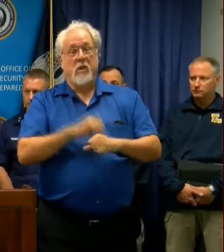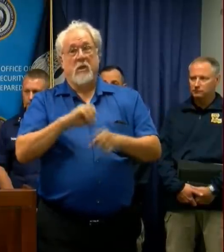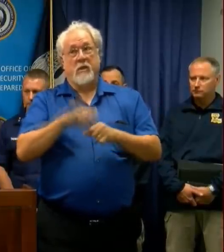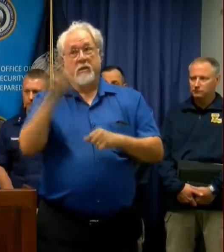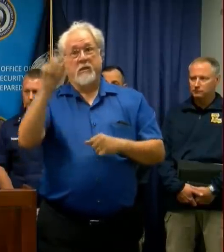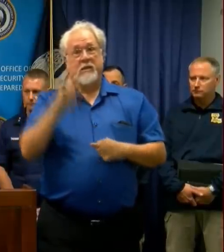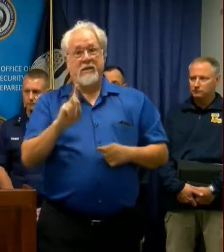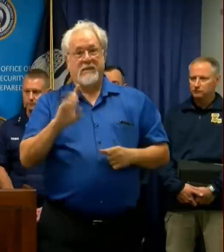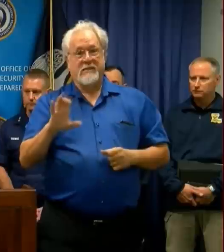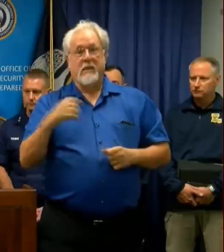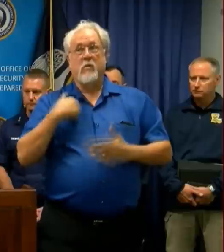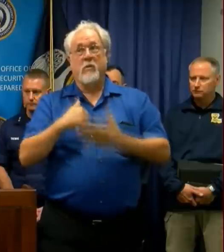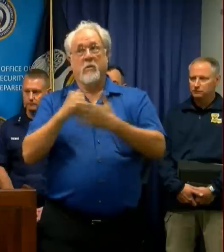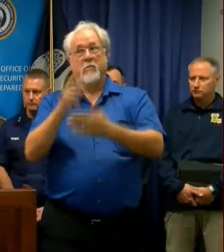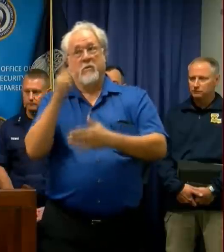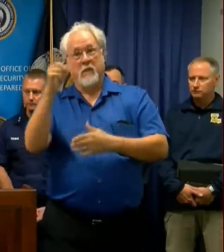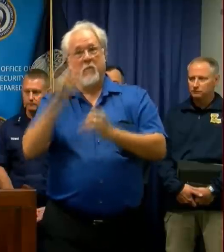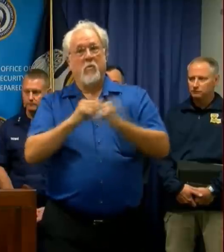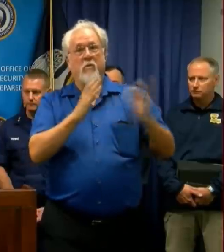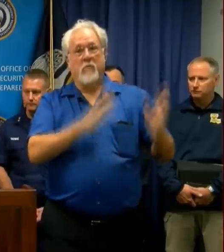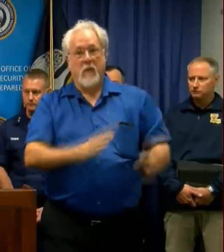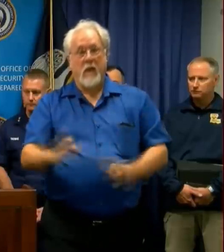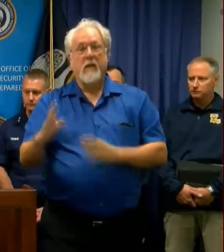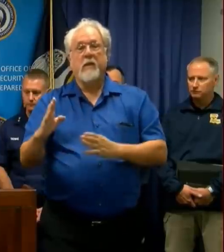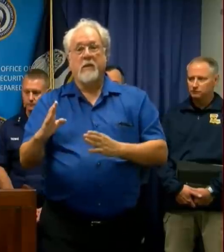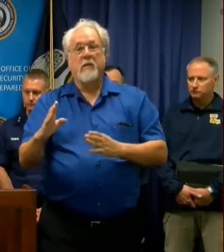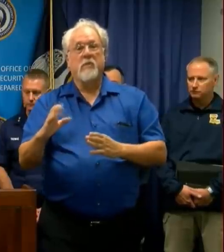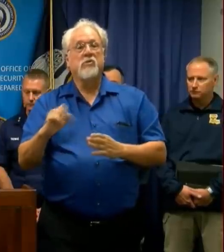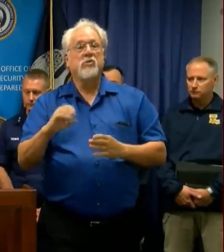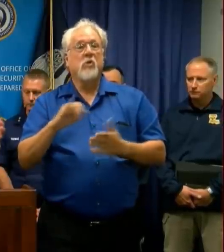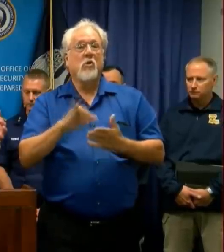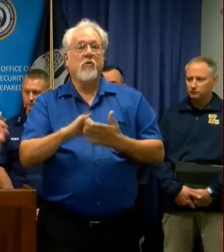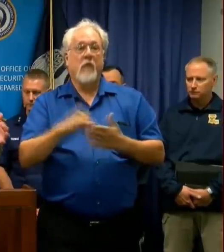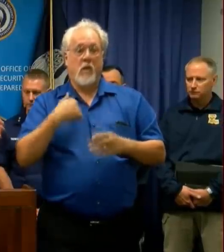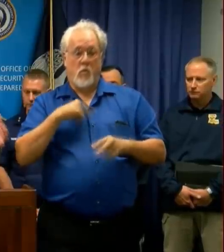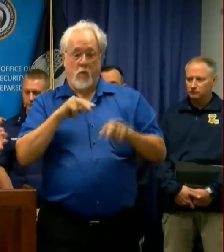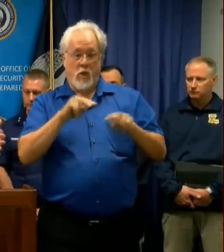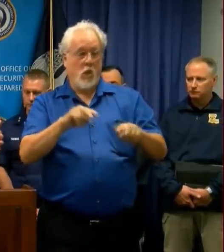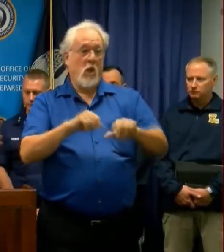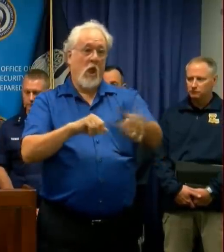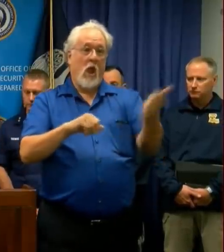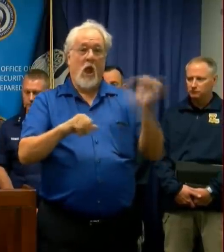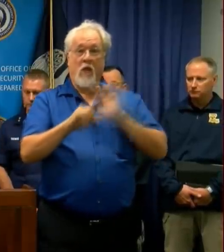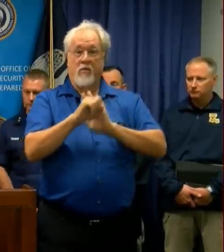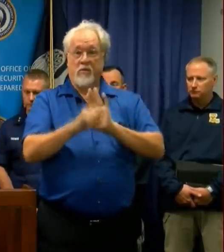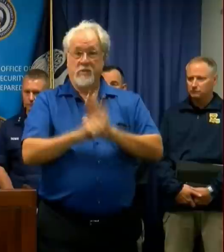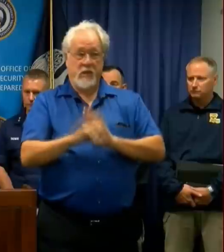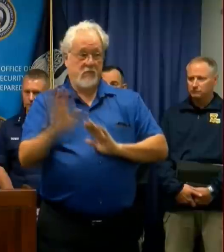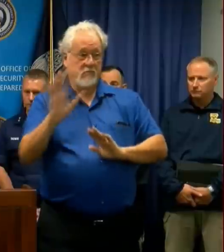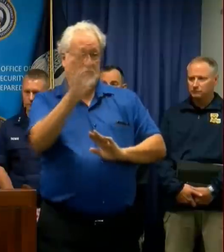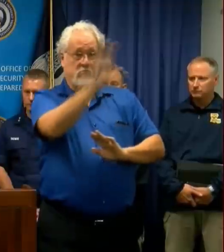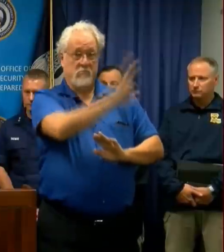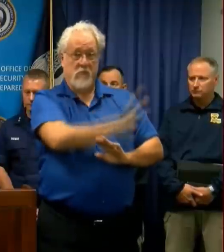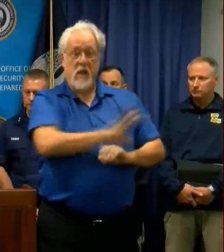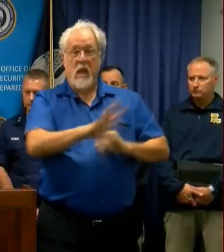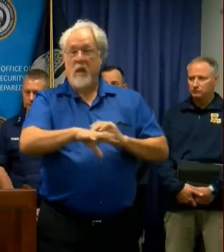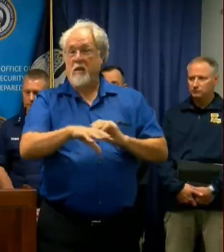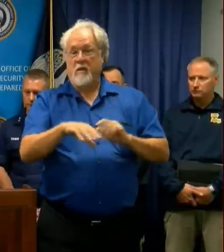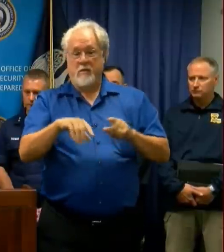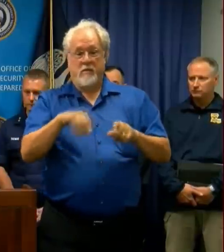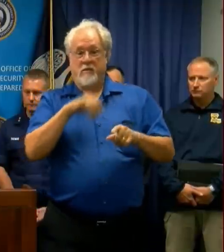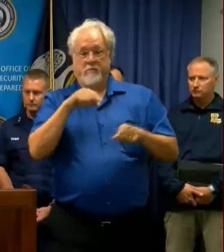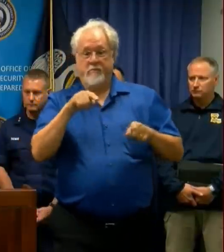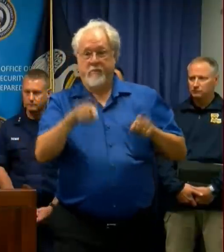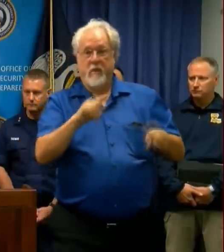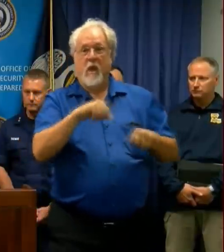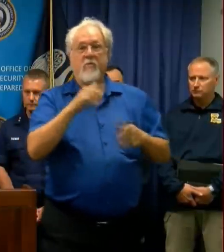D.C., we've been assisting them with some planning so that as we look at other states' capabilities outside of the two